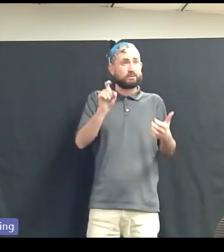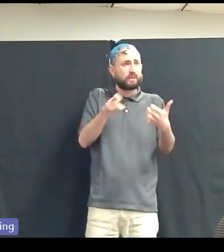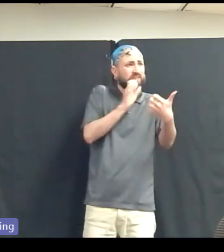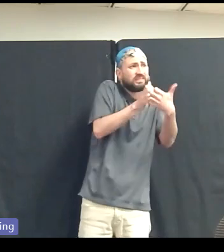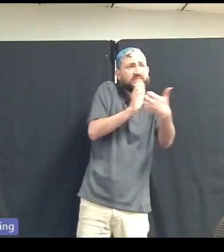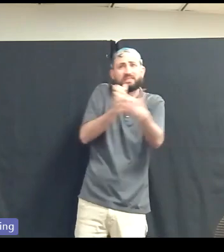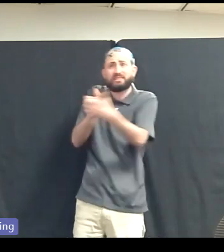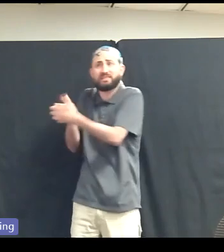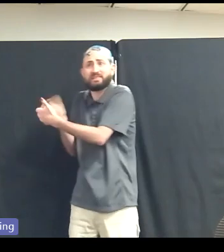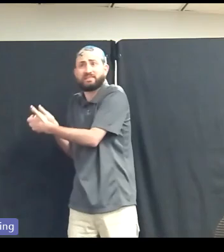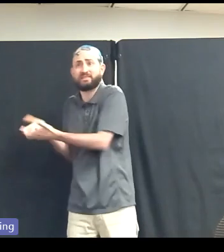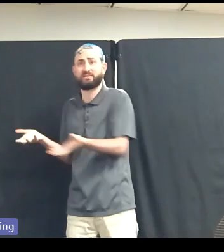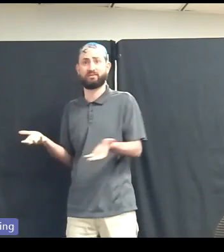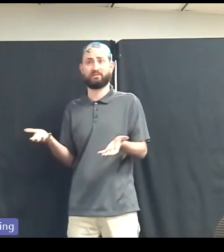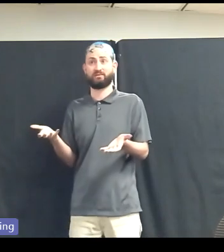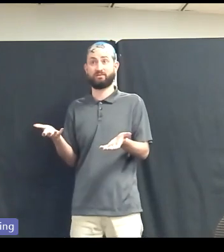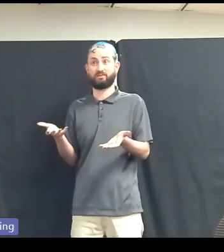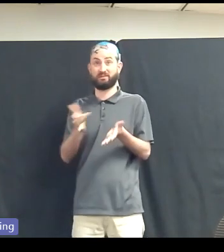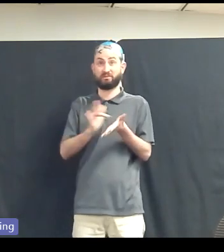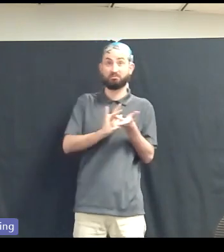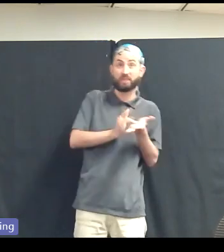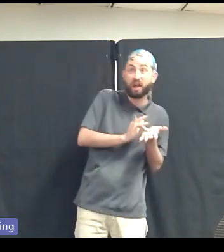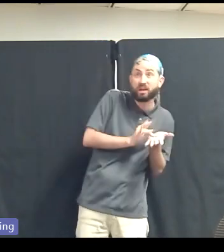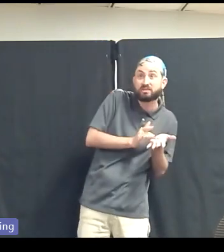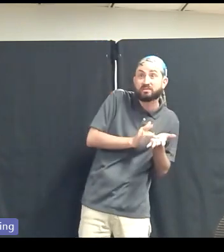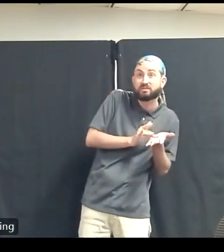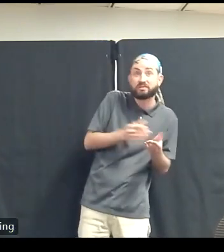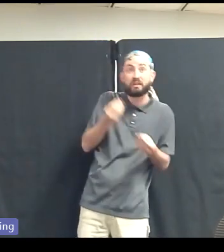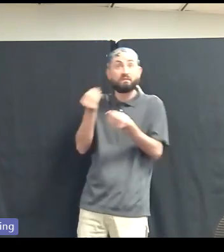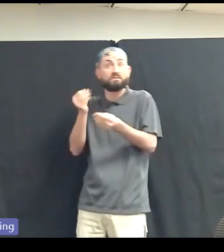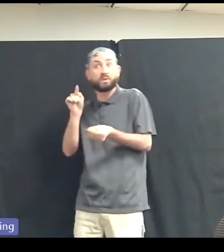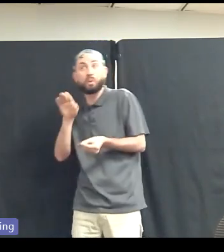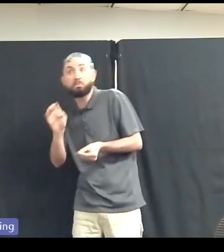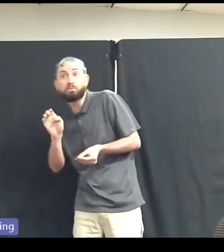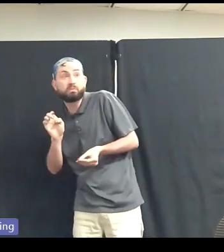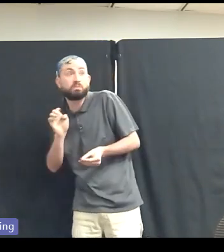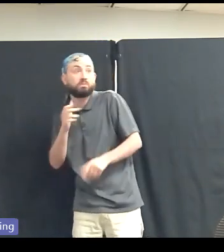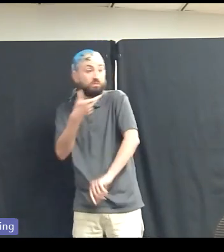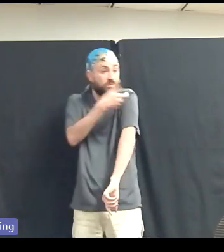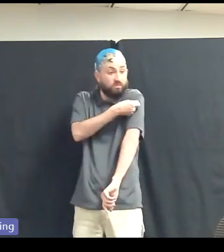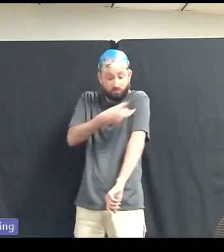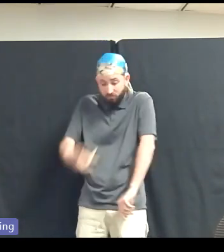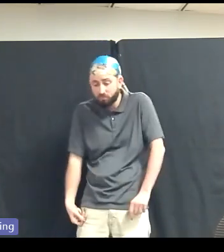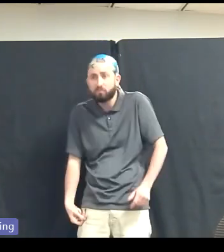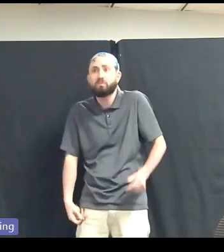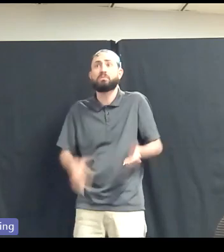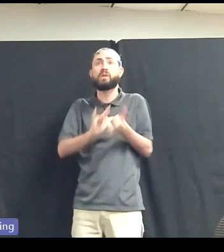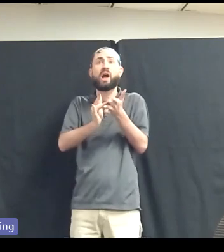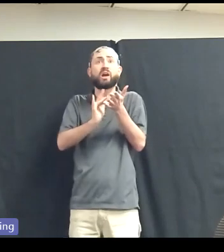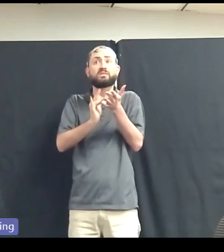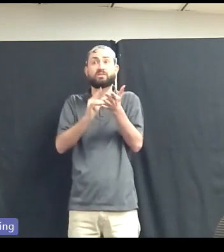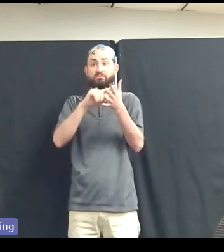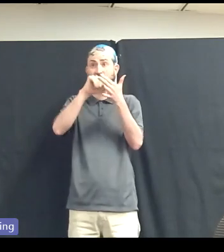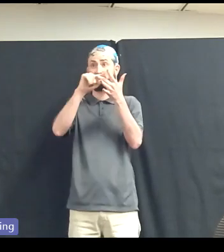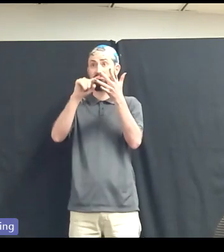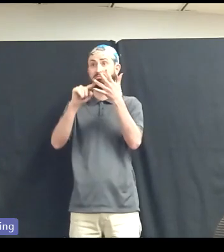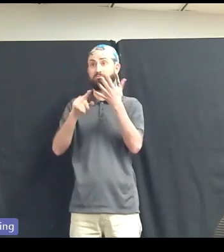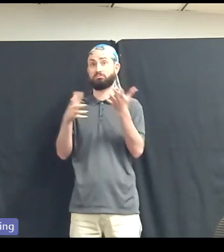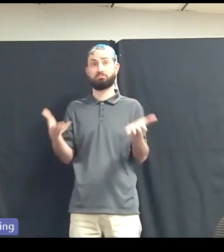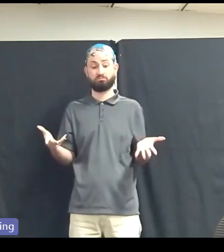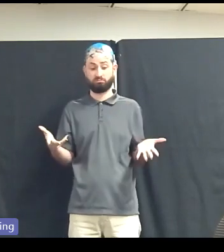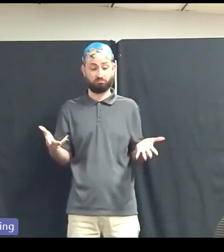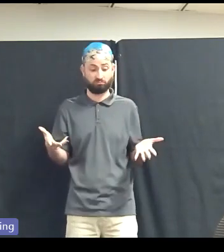dormitory, and they need specific accommodations, whether that's administering medication, feeding tube,